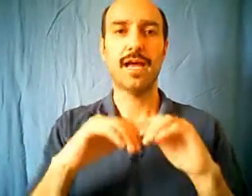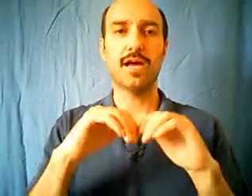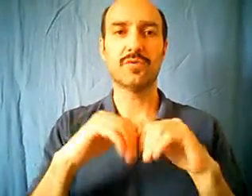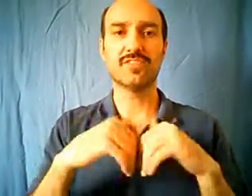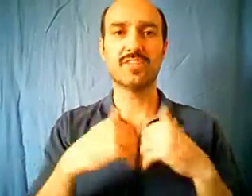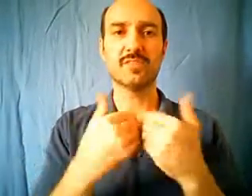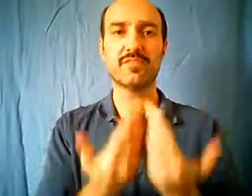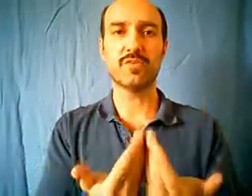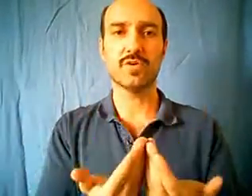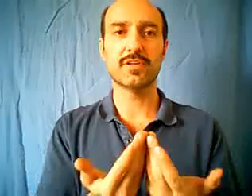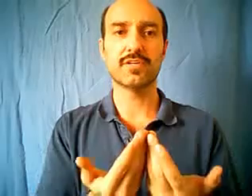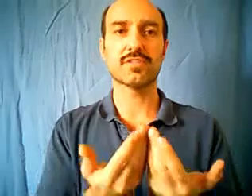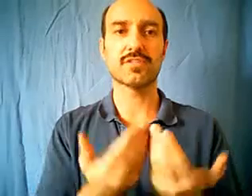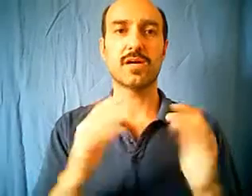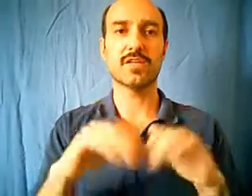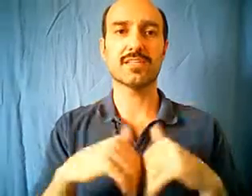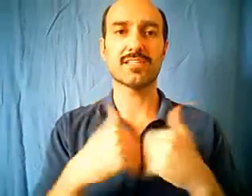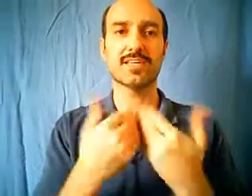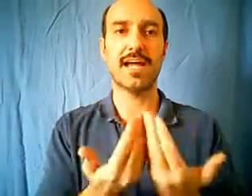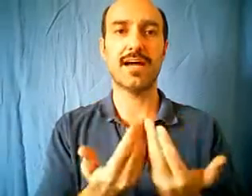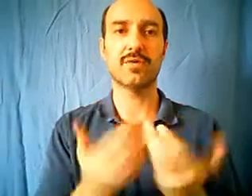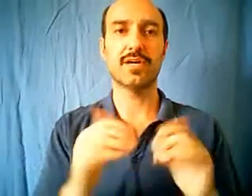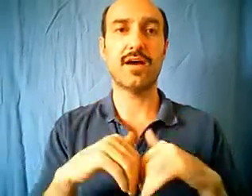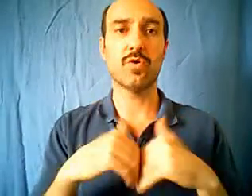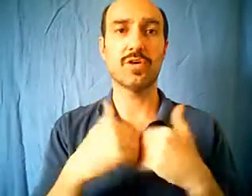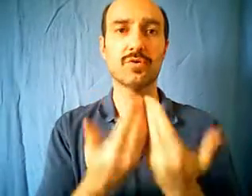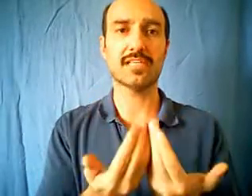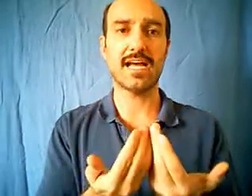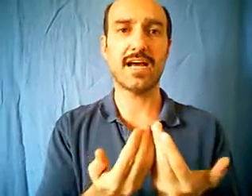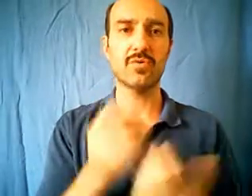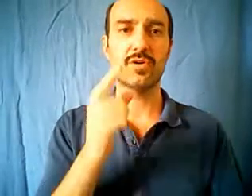How, we've seen this before. Just go out like this. How. And how are you is how